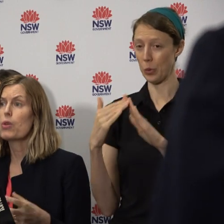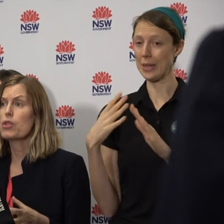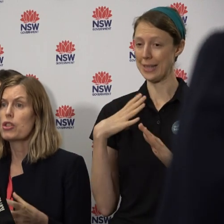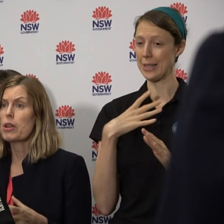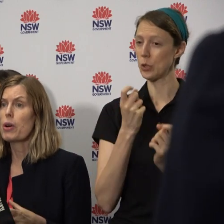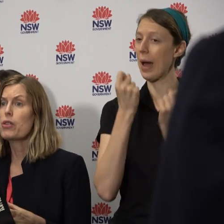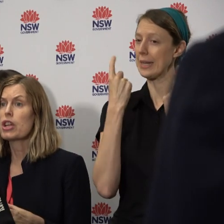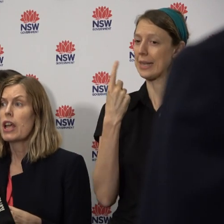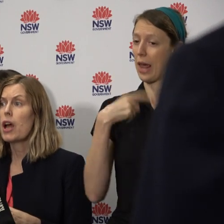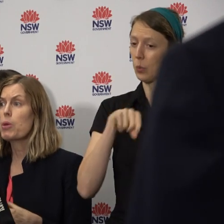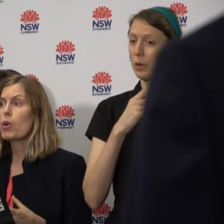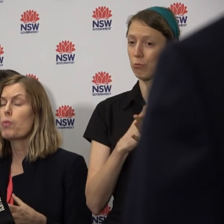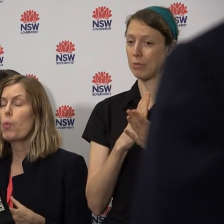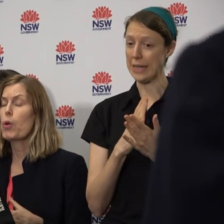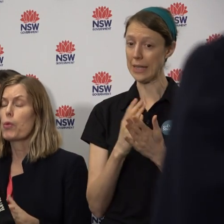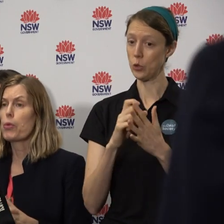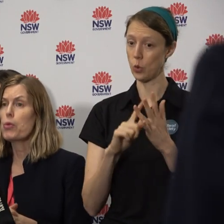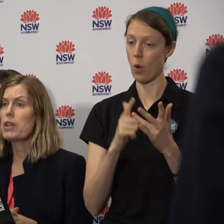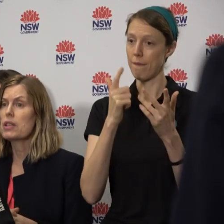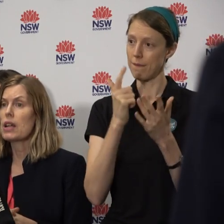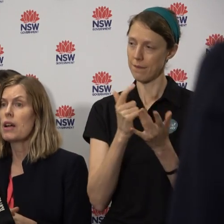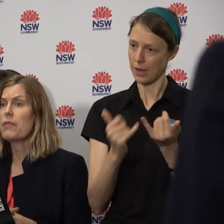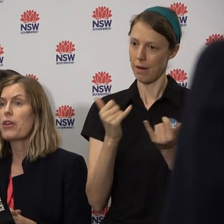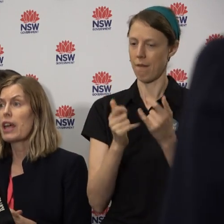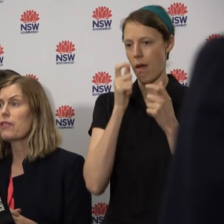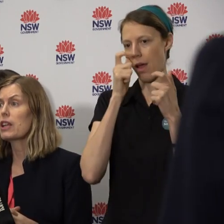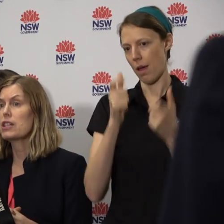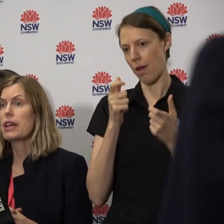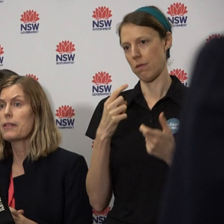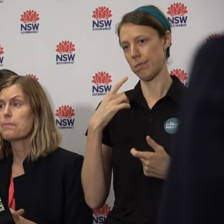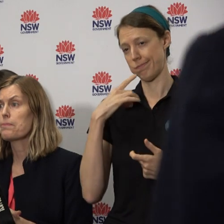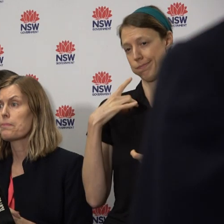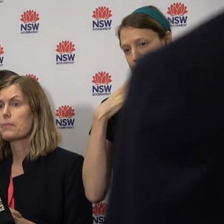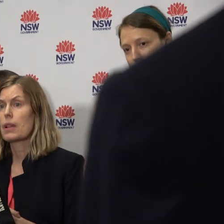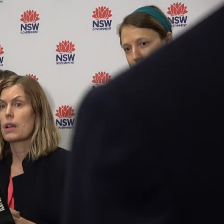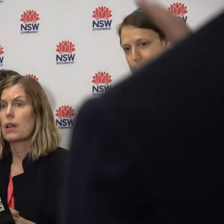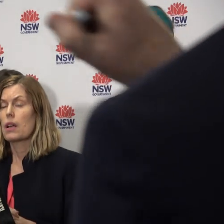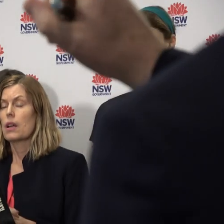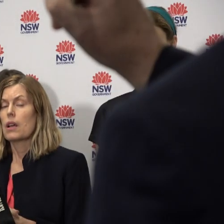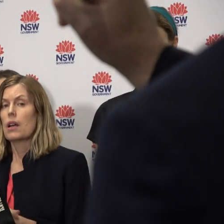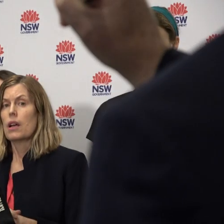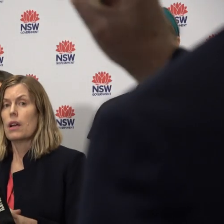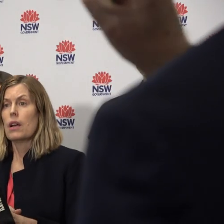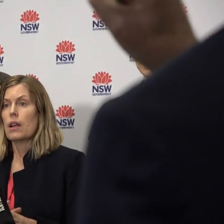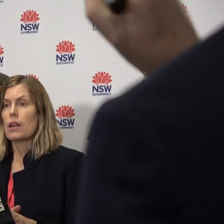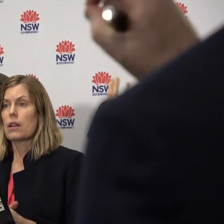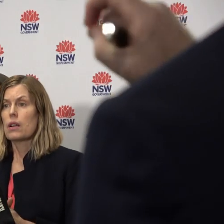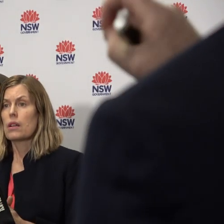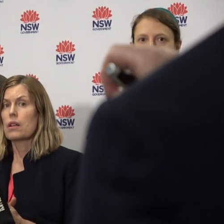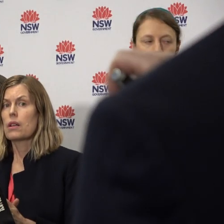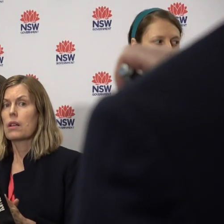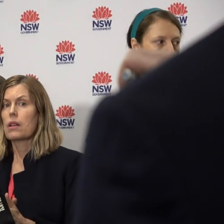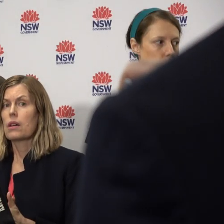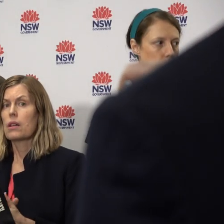very precautionary approach, and we want to work through this very carefully today. We have a report